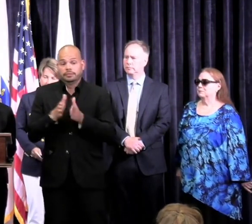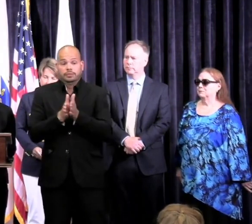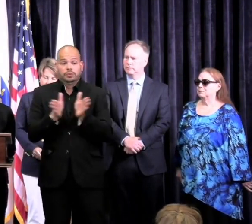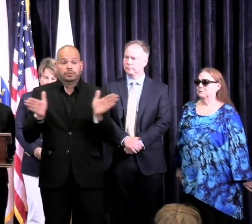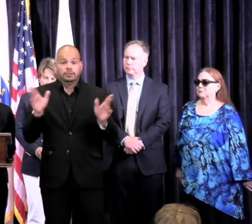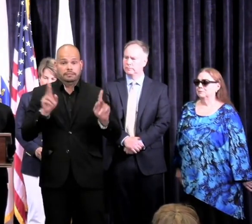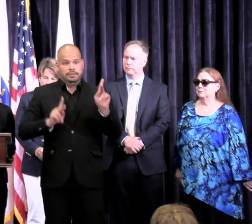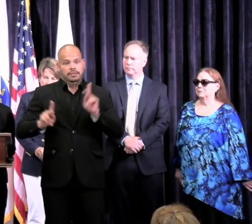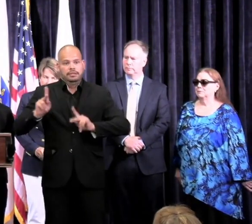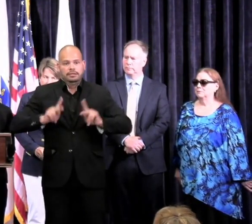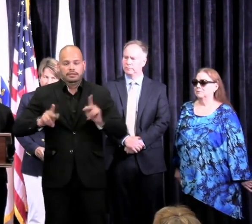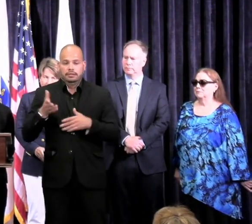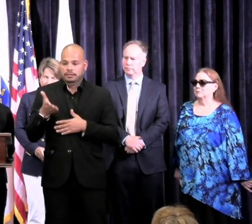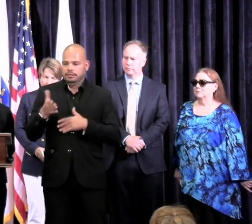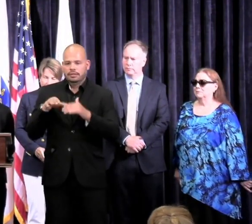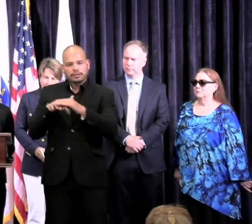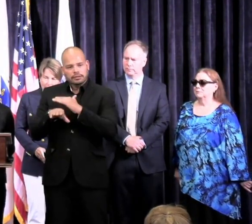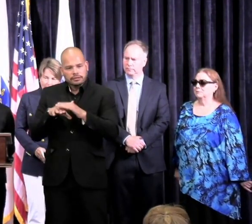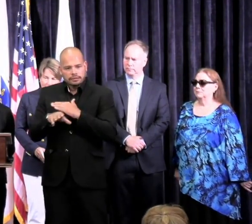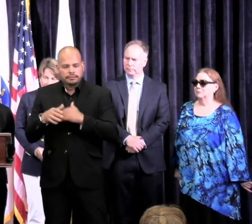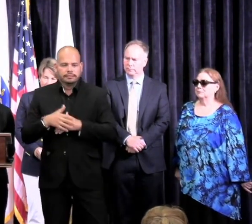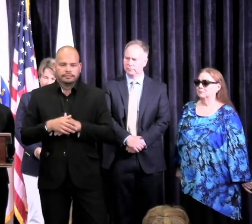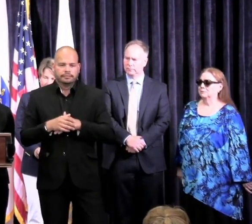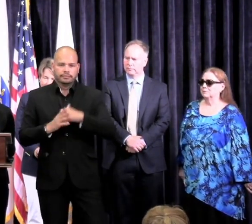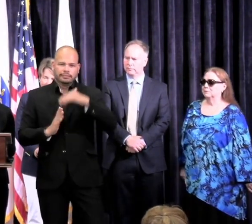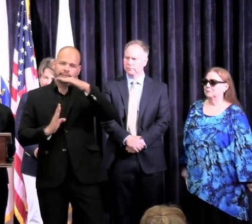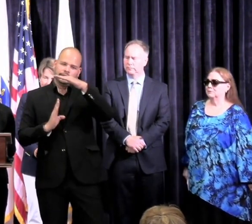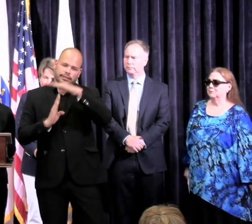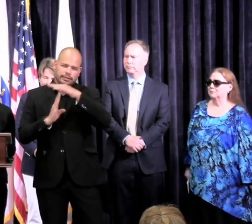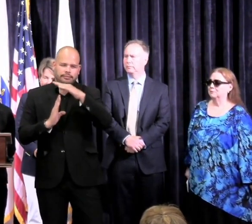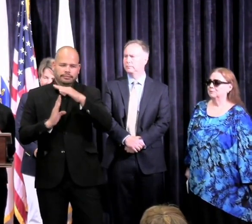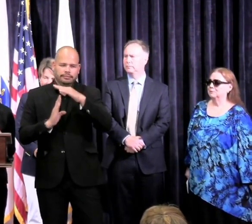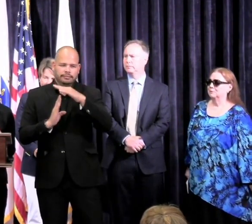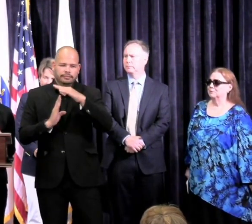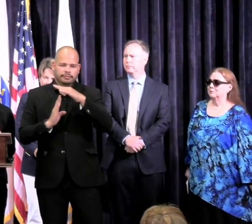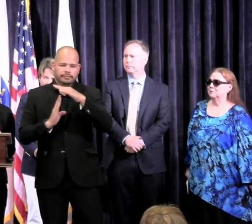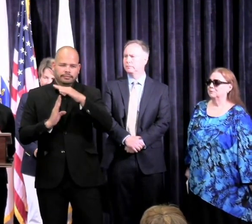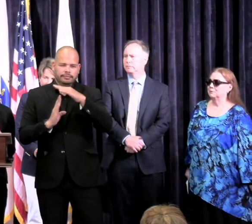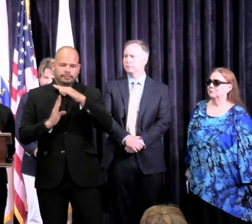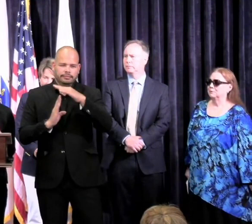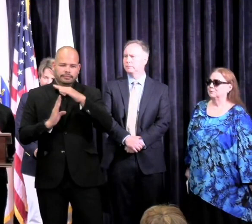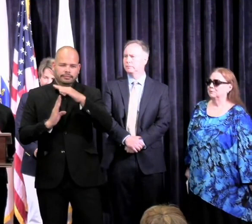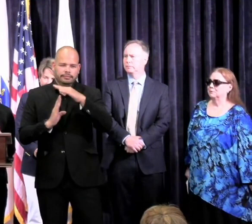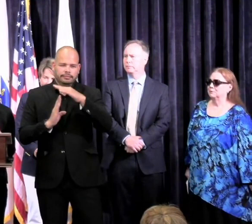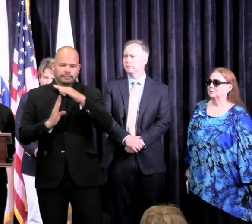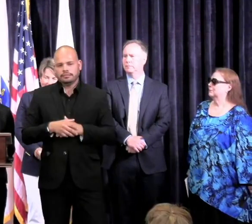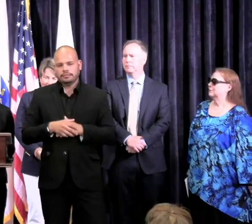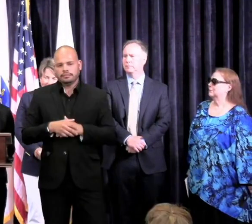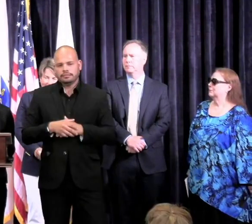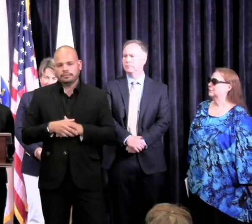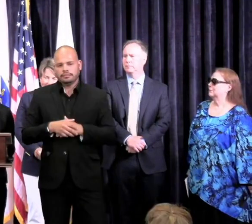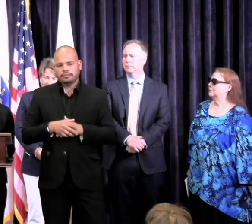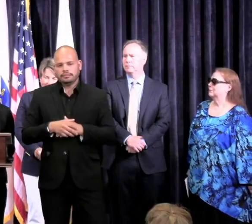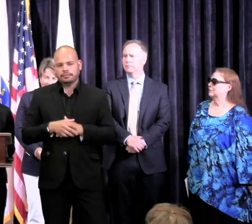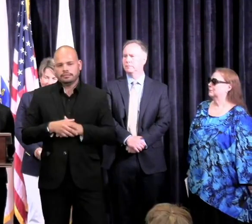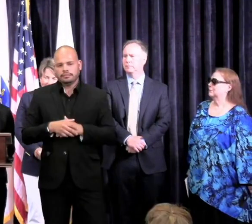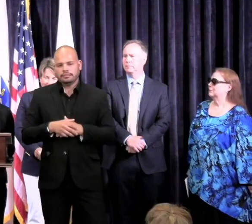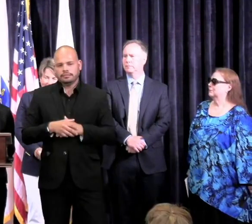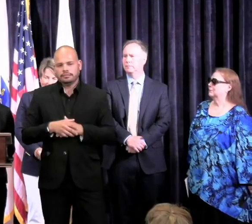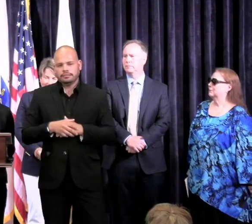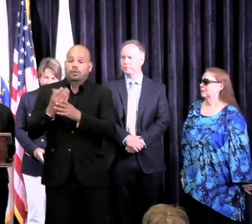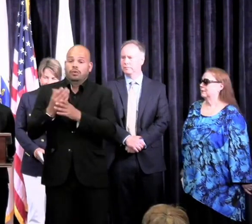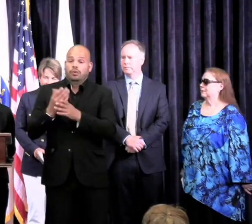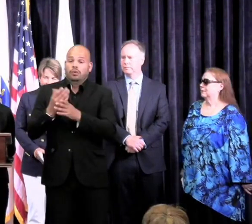Digital Services in the spring of 2021 Mass office on disability began working with the executive office of Technology